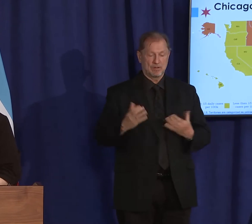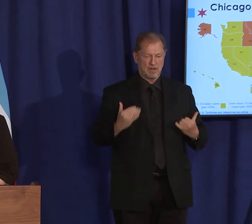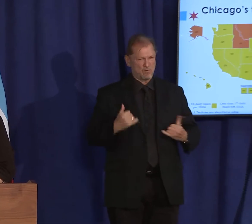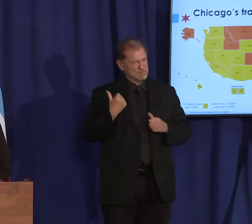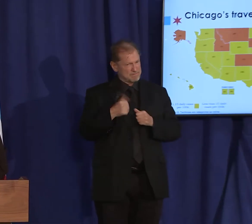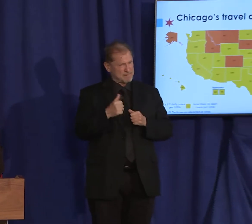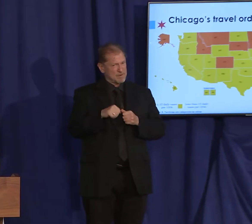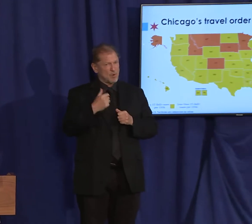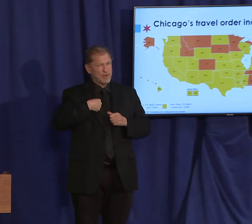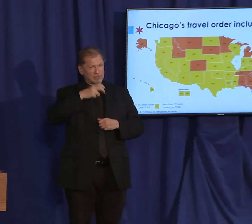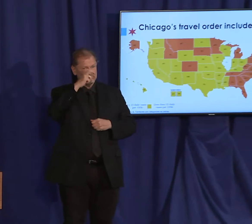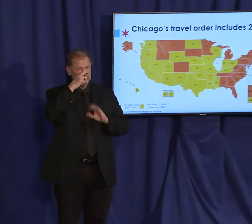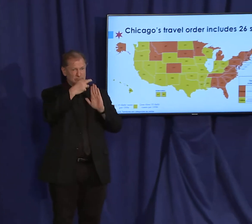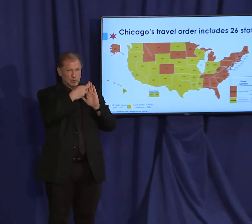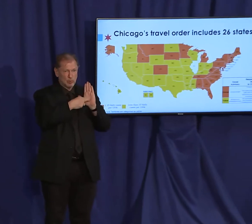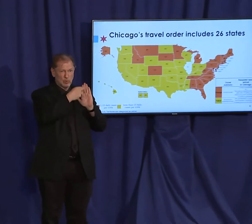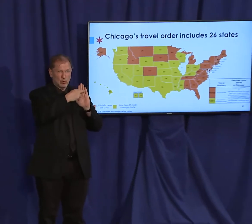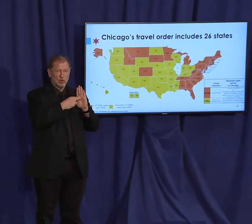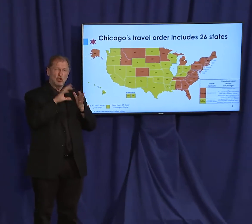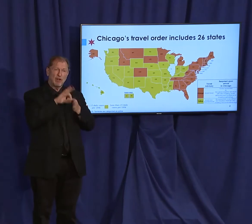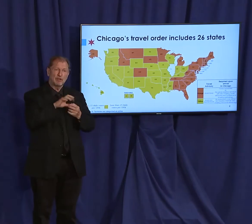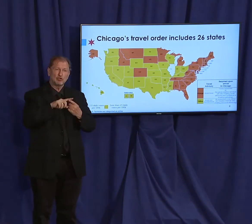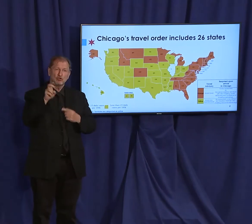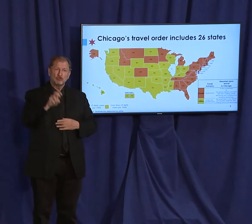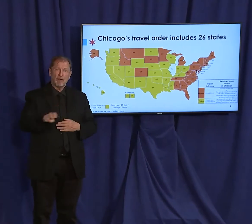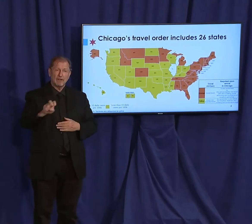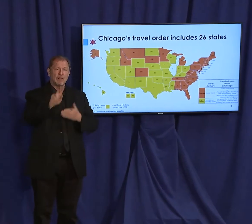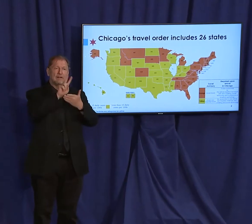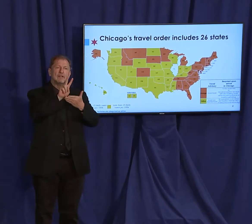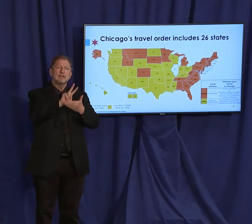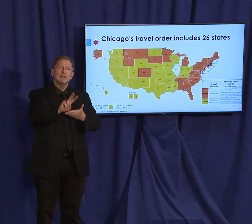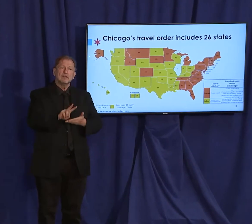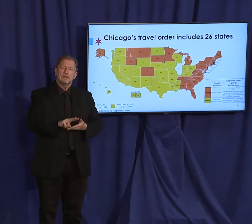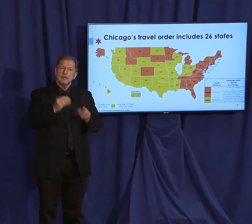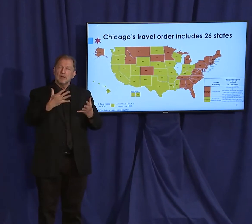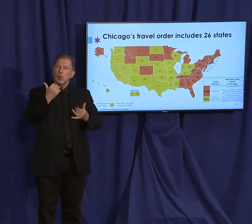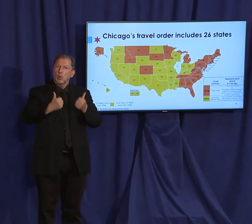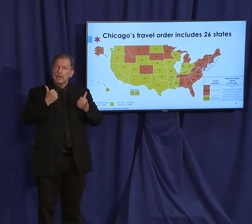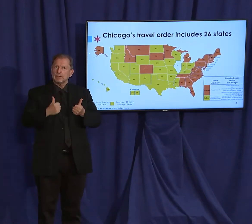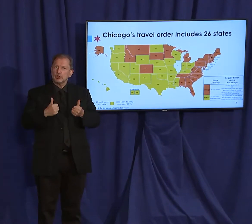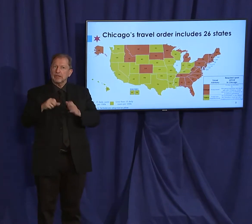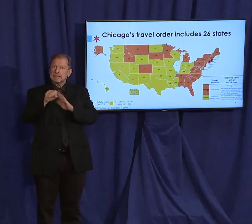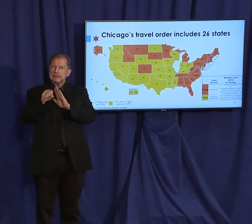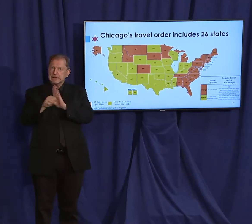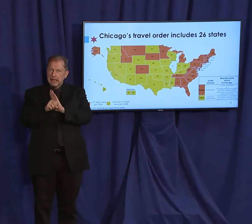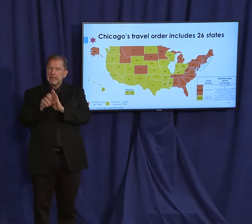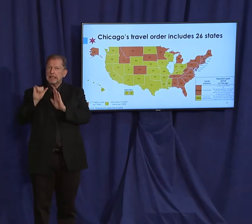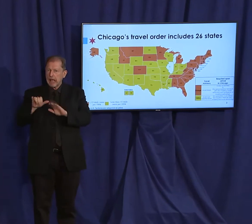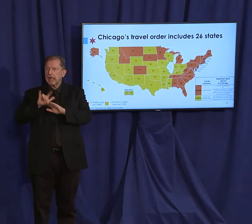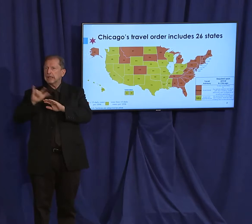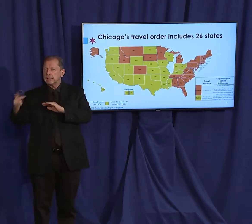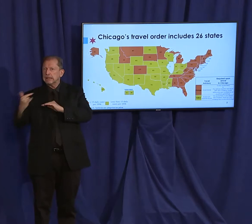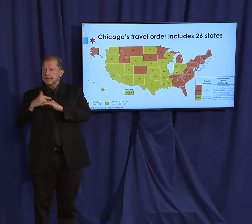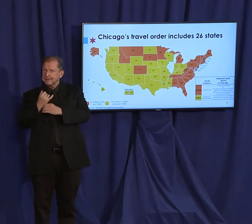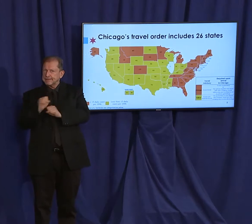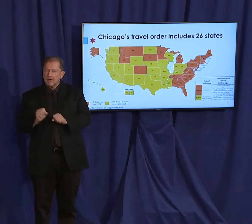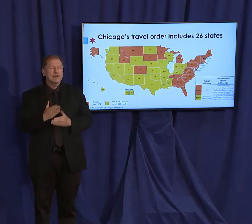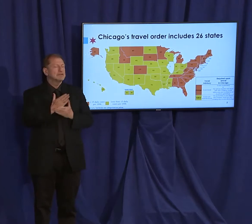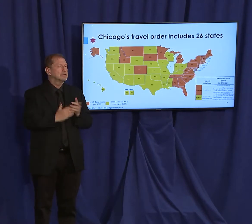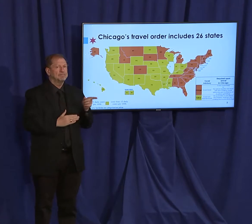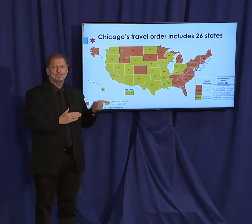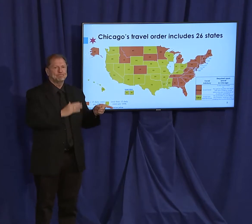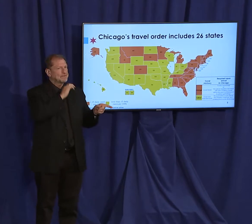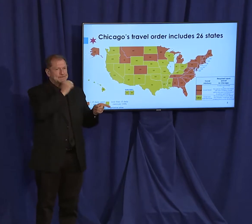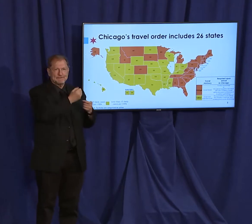we update the travel order every 2 weeks at this point, and we have seen a number of changes here. As a